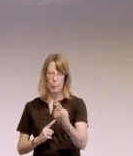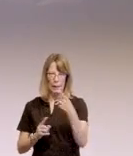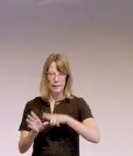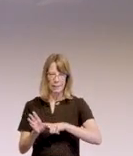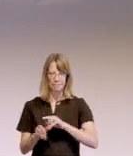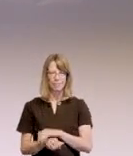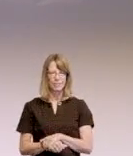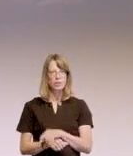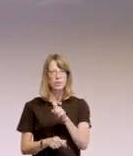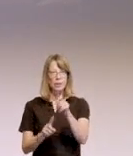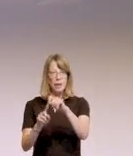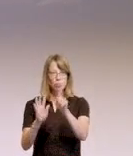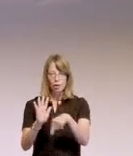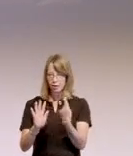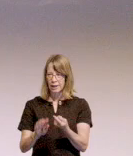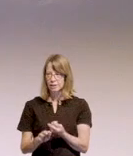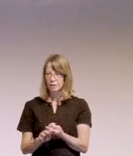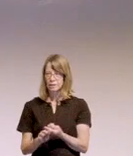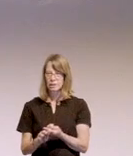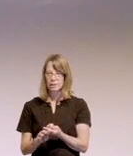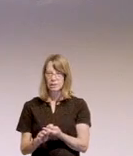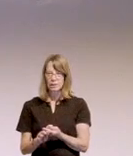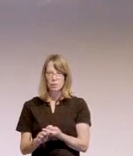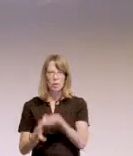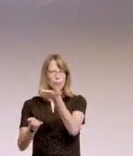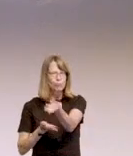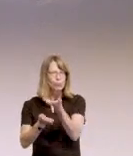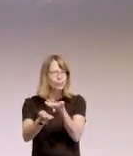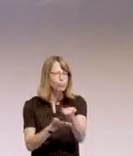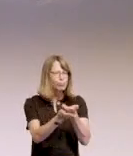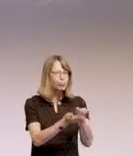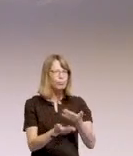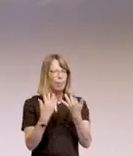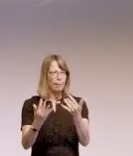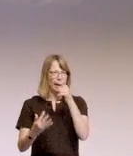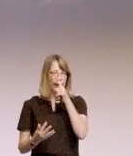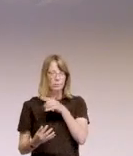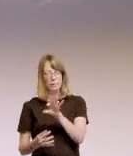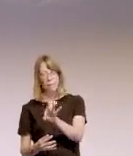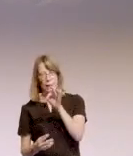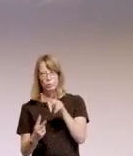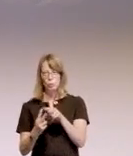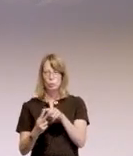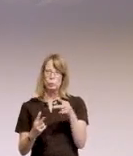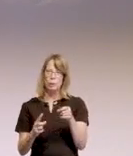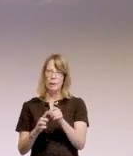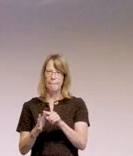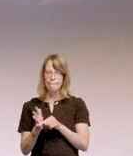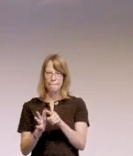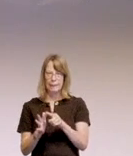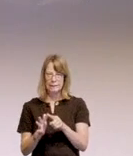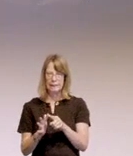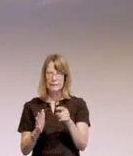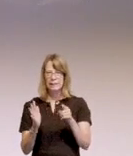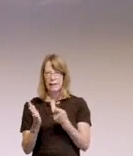So as part of this project, we got to sit down and talk to a lot of people, and Pete and Ryan were two of the people that we spoke to. Pete and Ryan